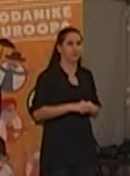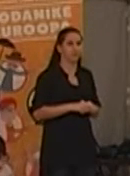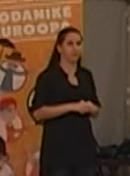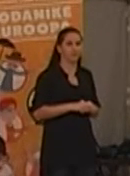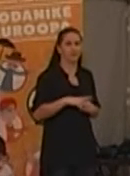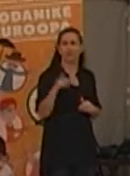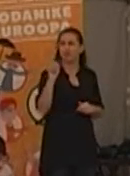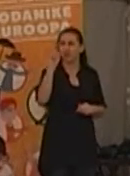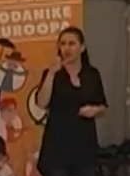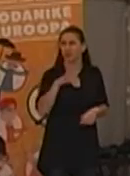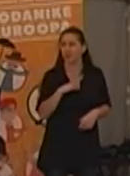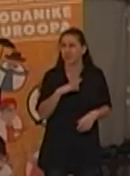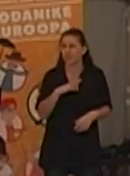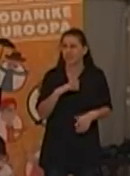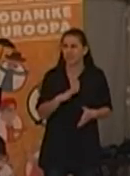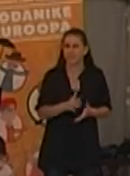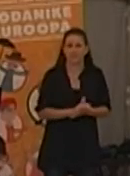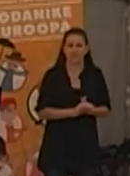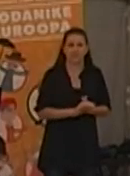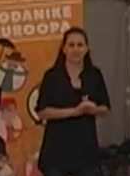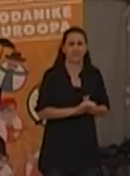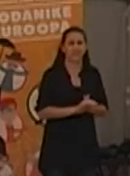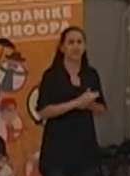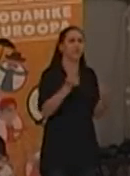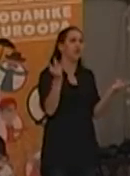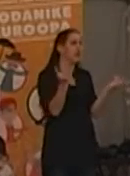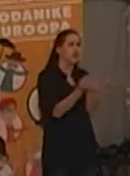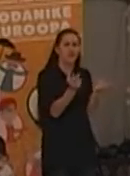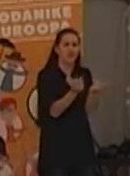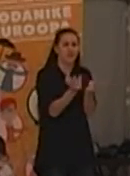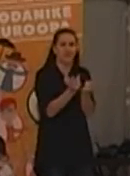What else is your question? Sorry. Anything you want it to be.